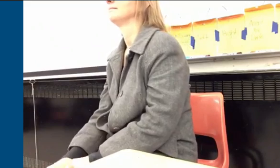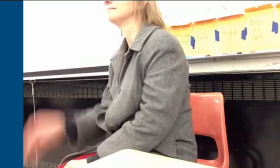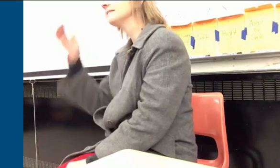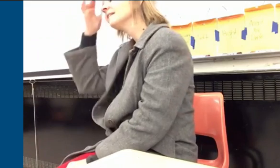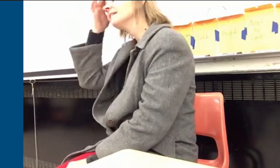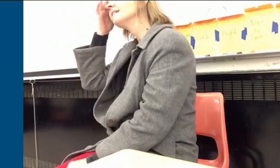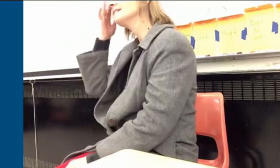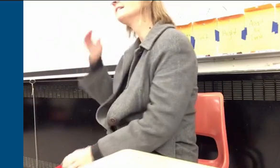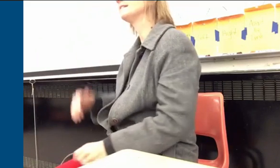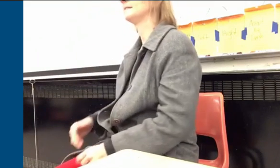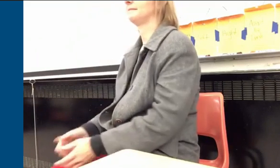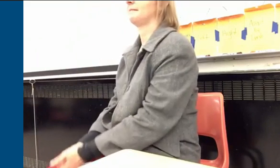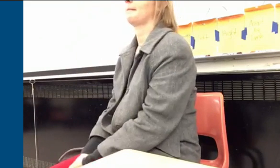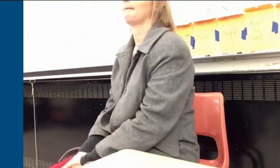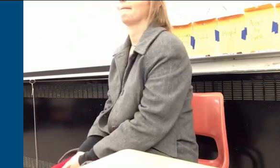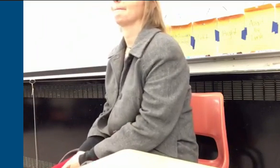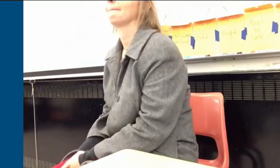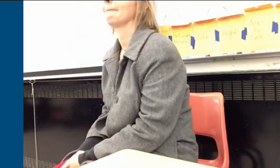Quickly.